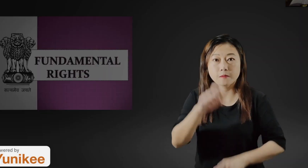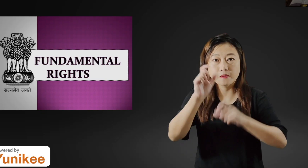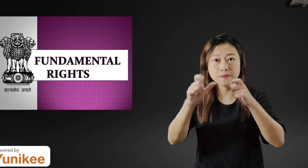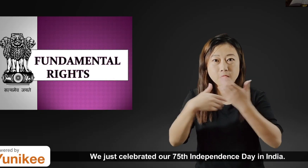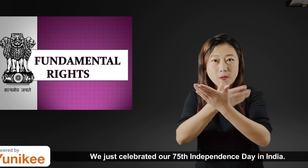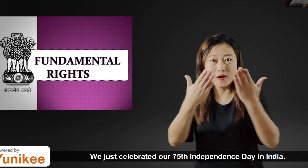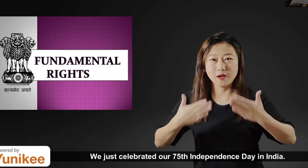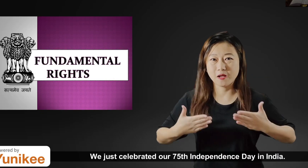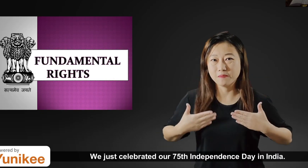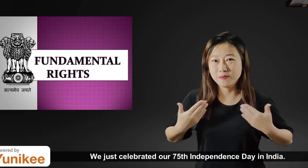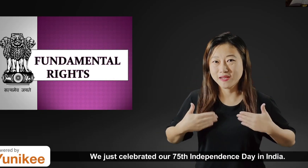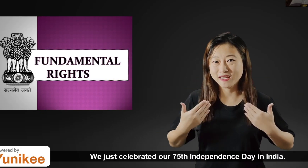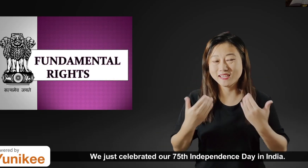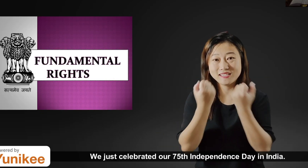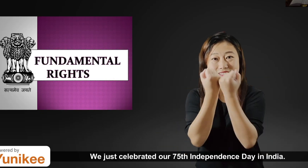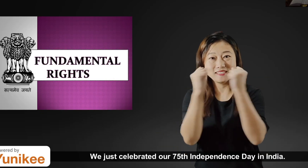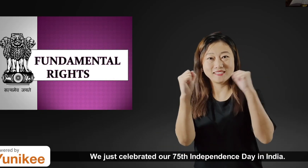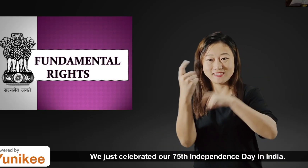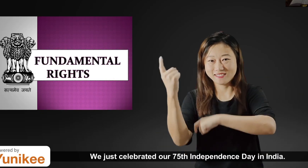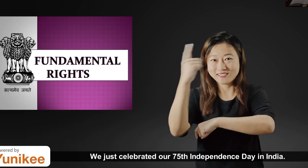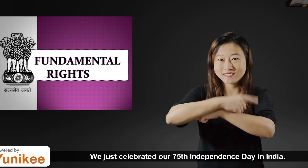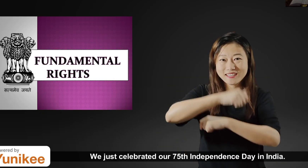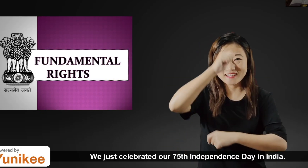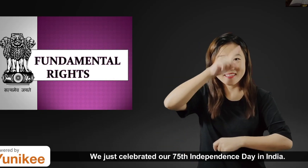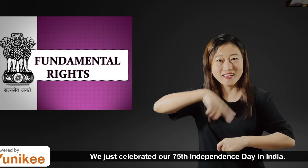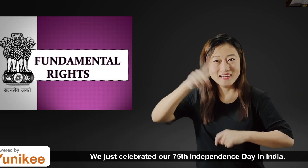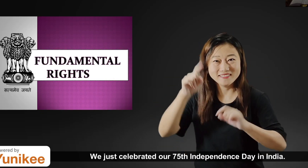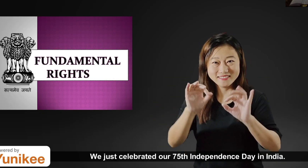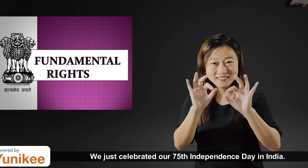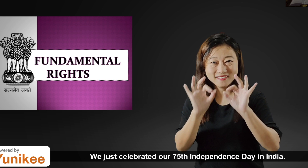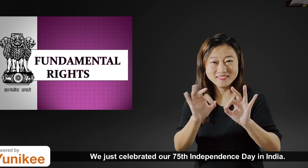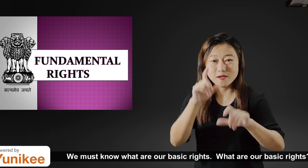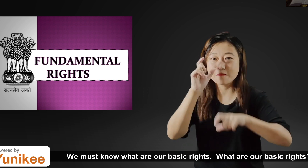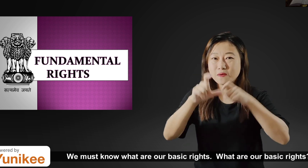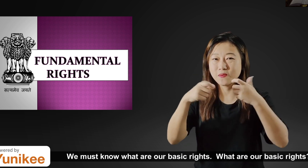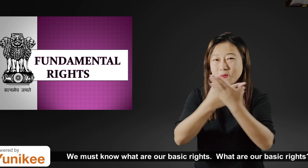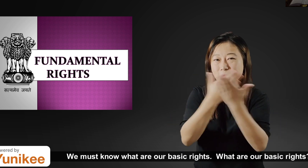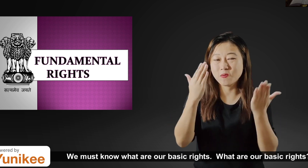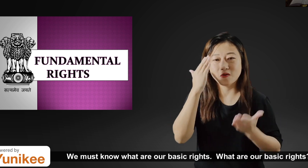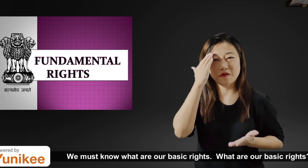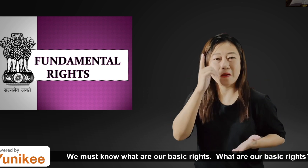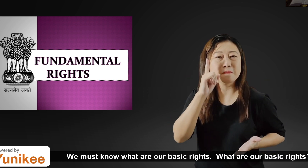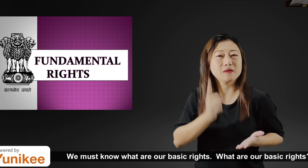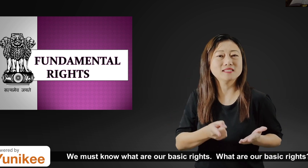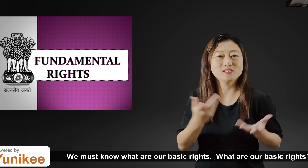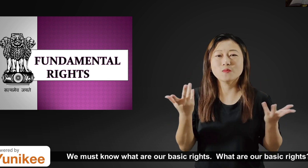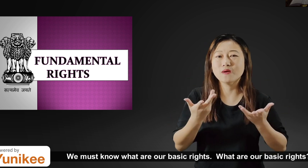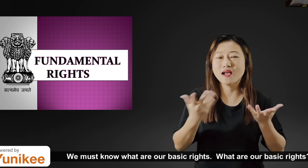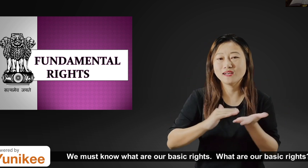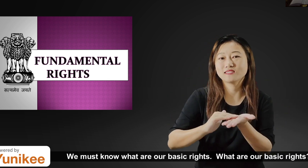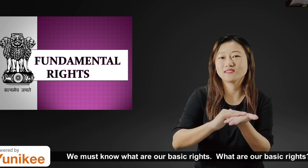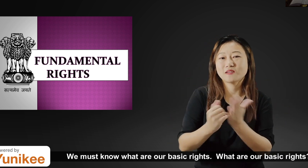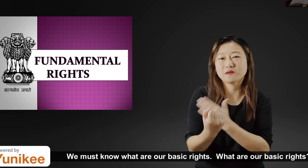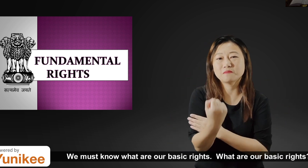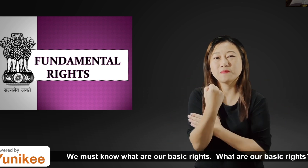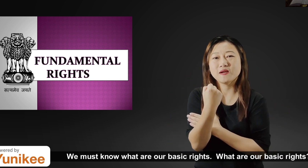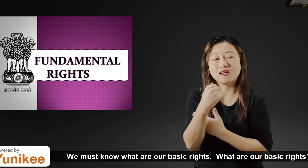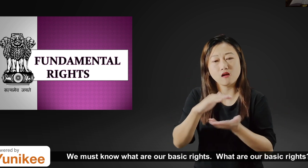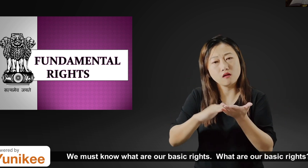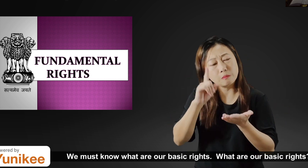we just celebrated our 75th independence day in india we must know what are our basic rights what are our basic